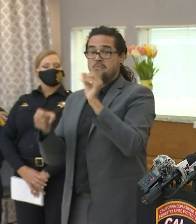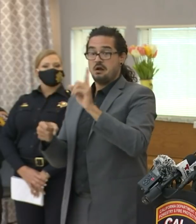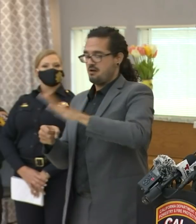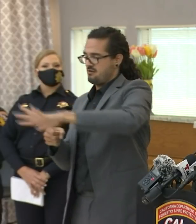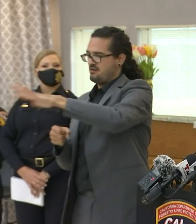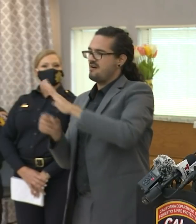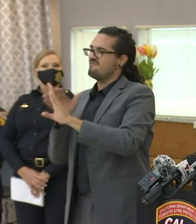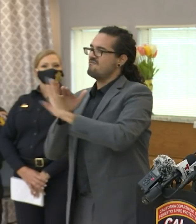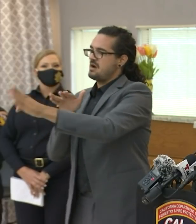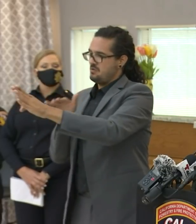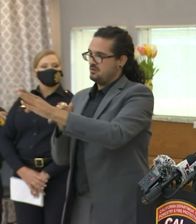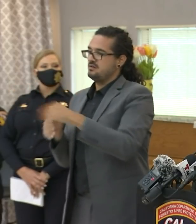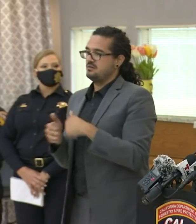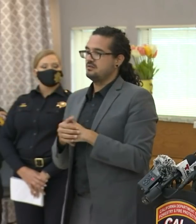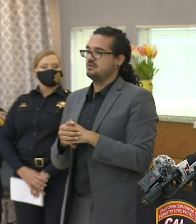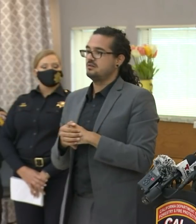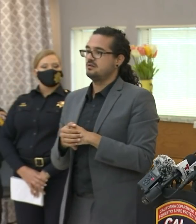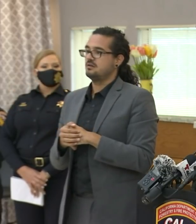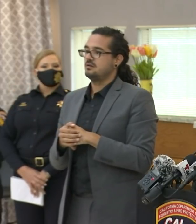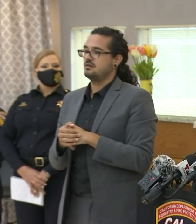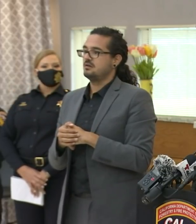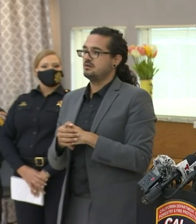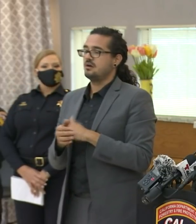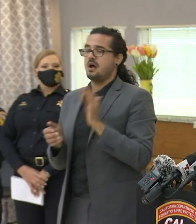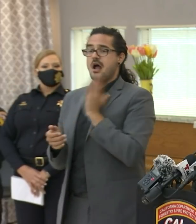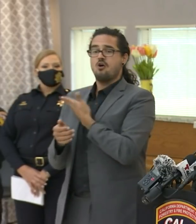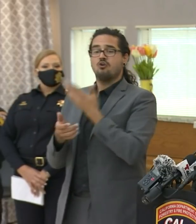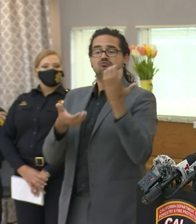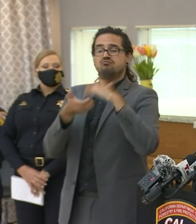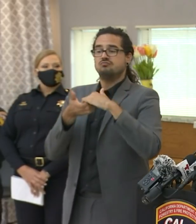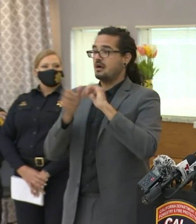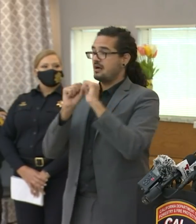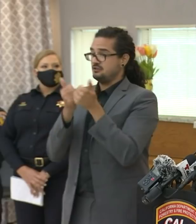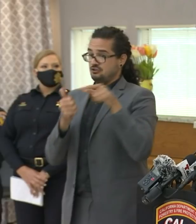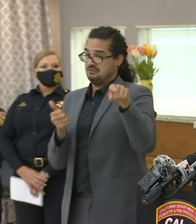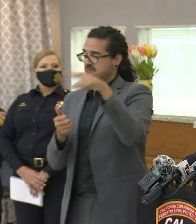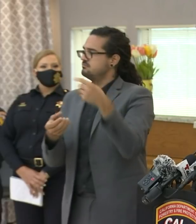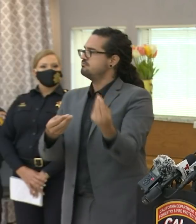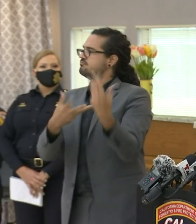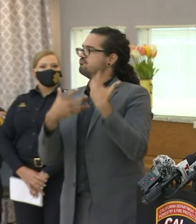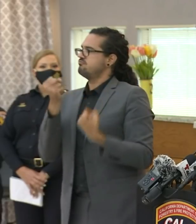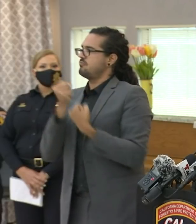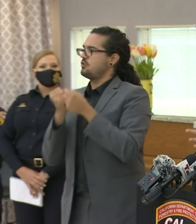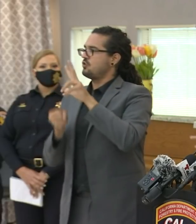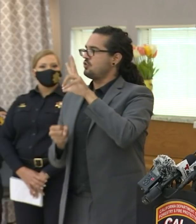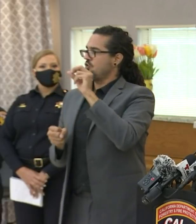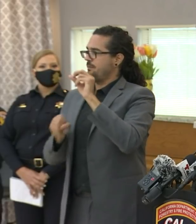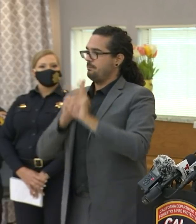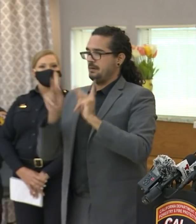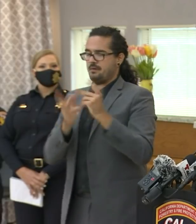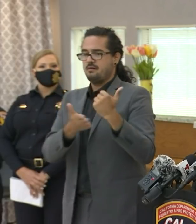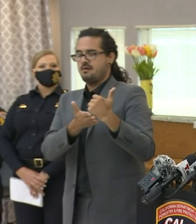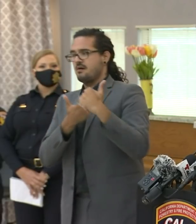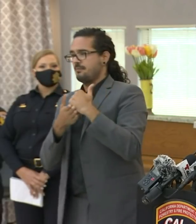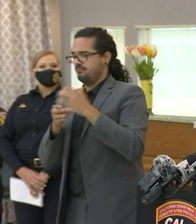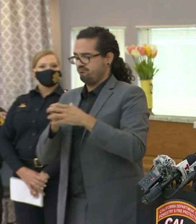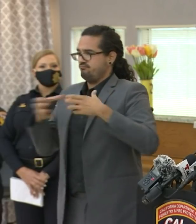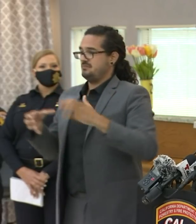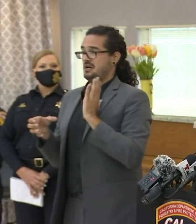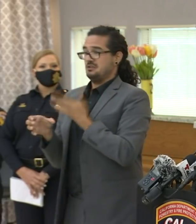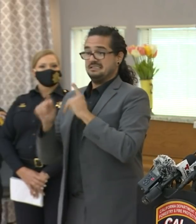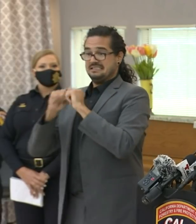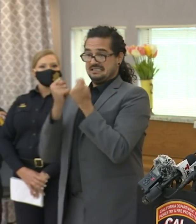agencies. And again, we really appreciate their help, especially right now, in helping to augment our staff with patrols of evacuated areas.